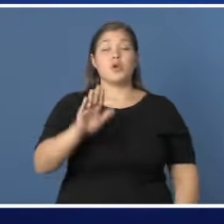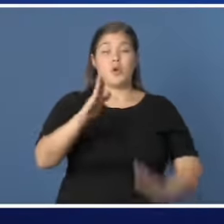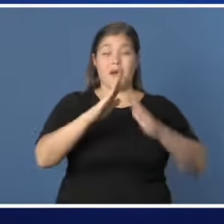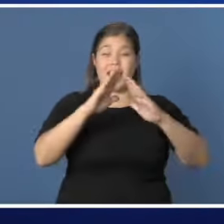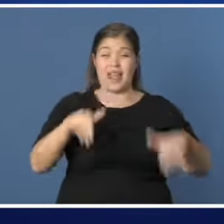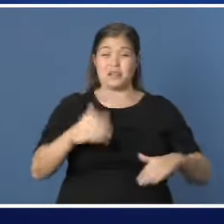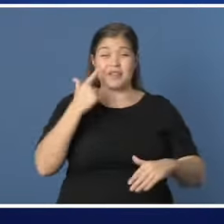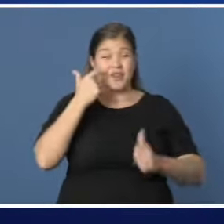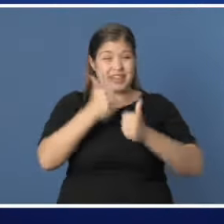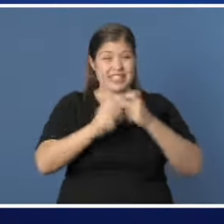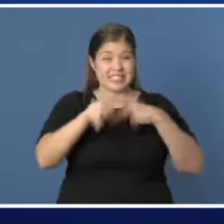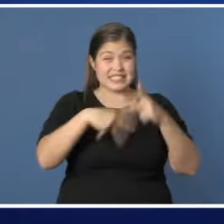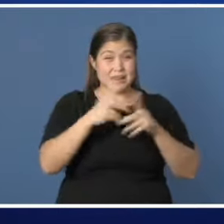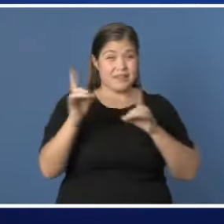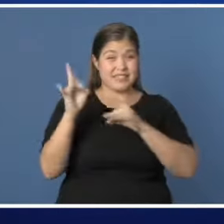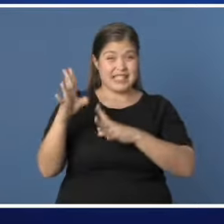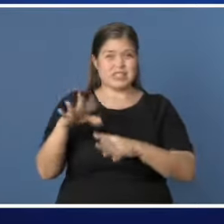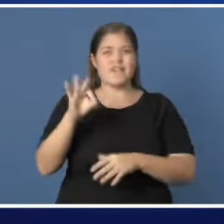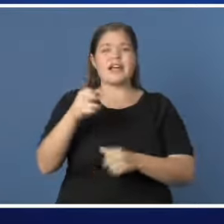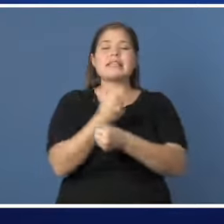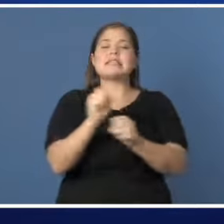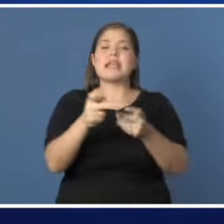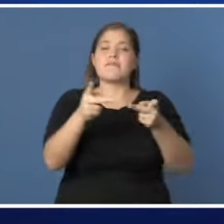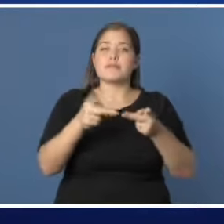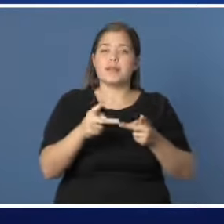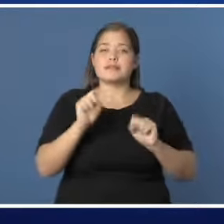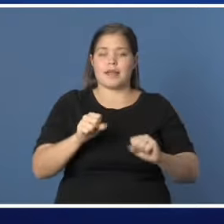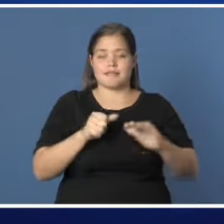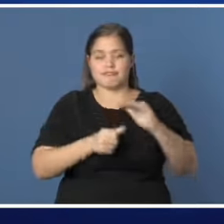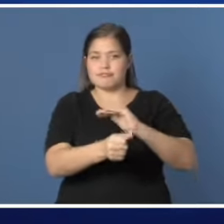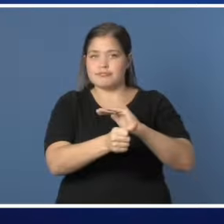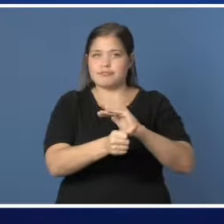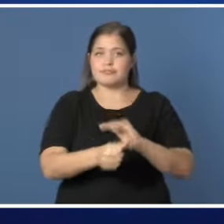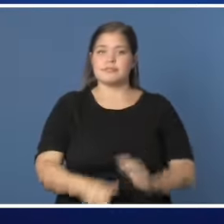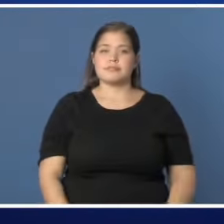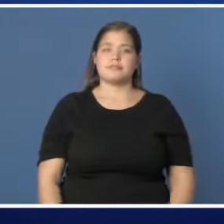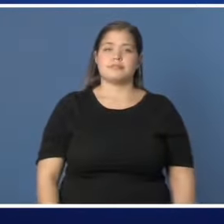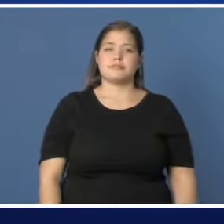Find the safe spots in your home for each type of disaster.